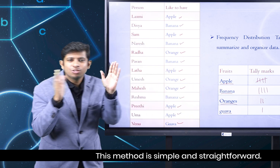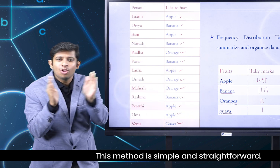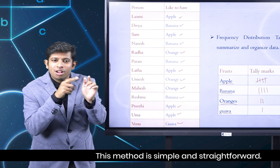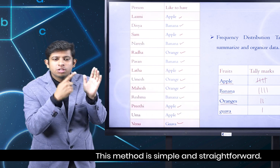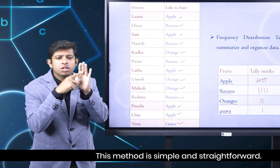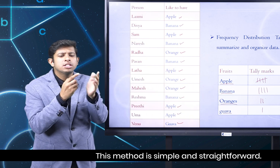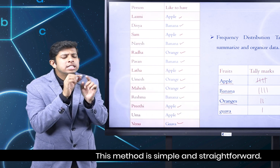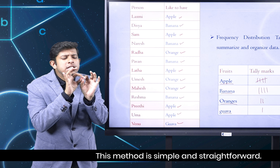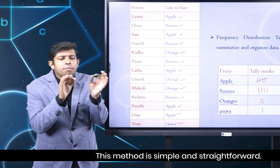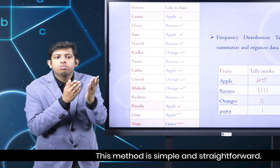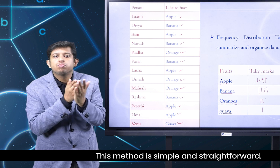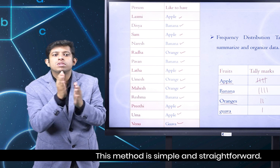straightforward.